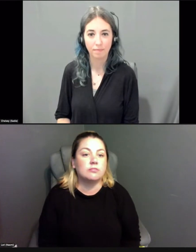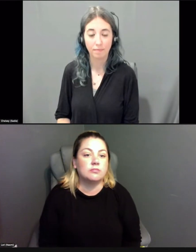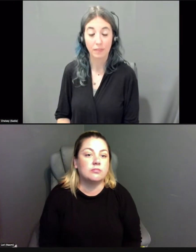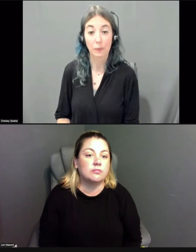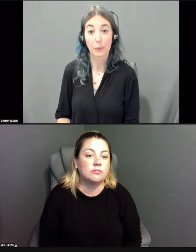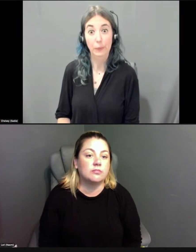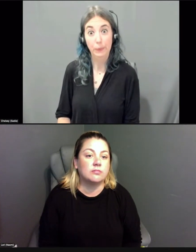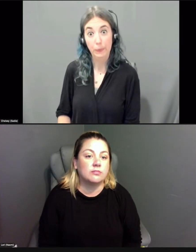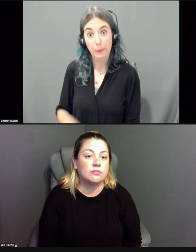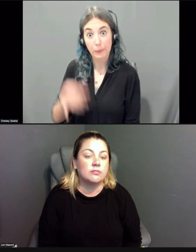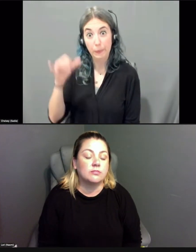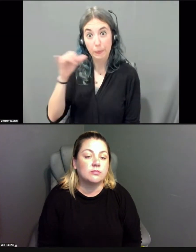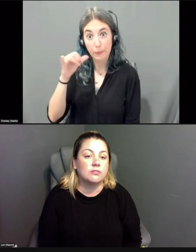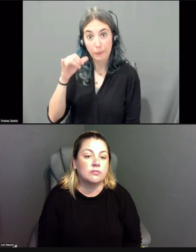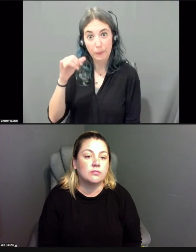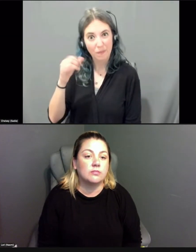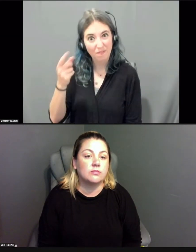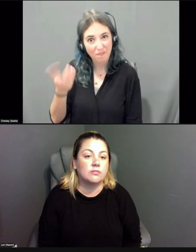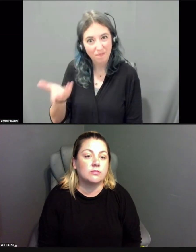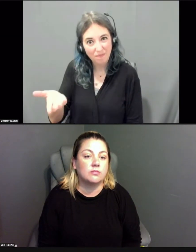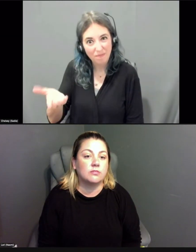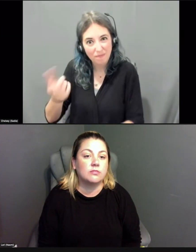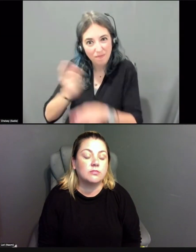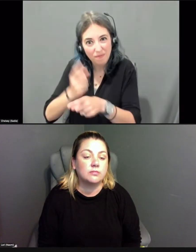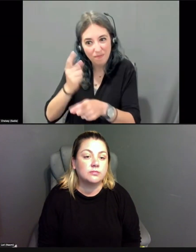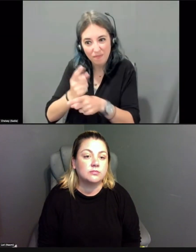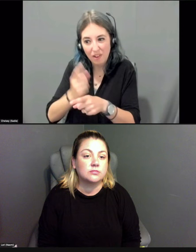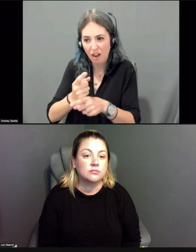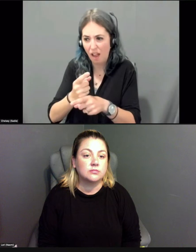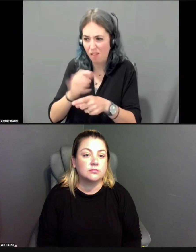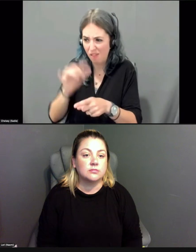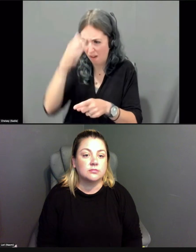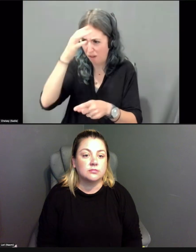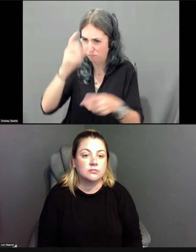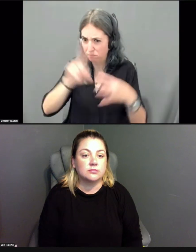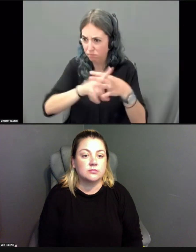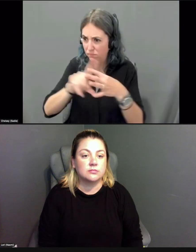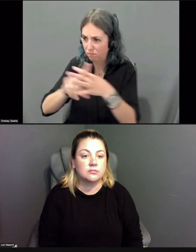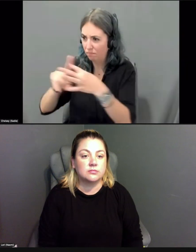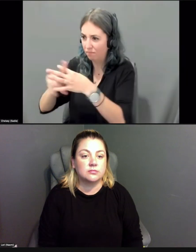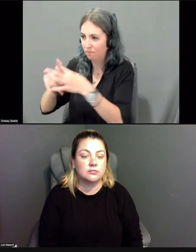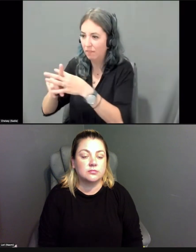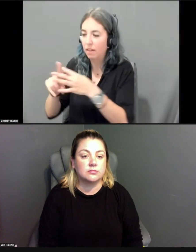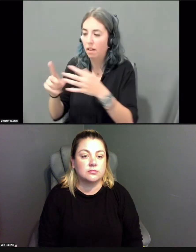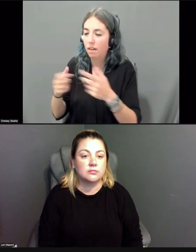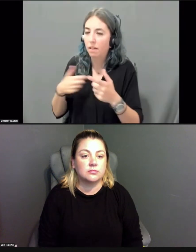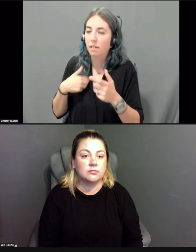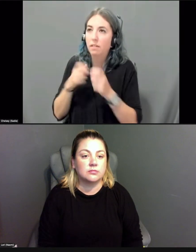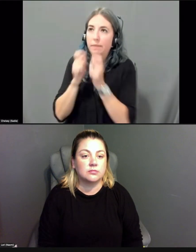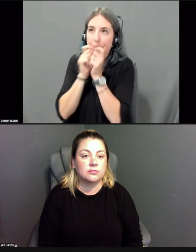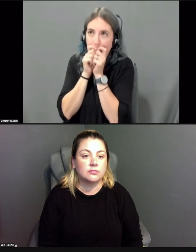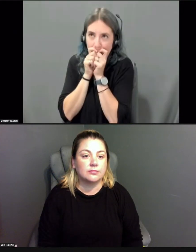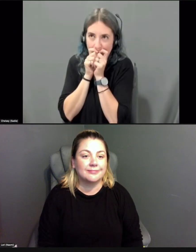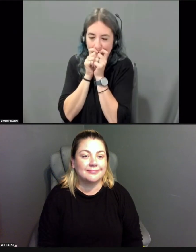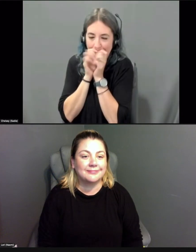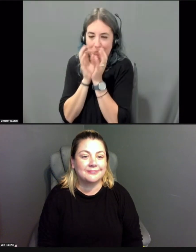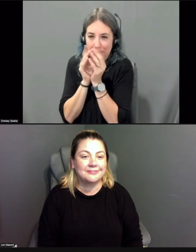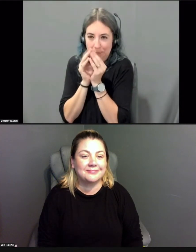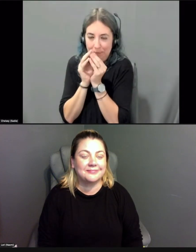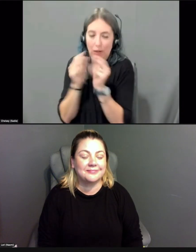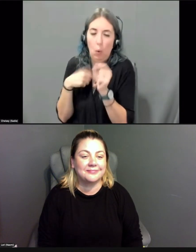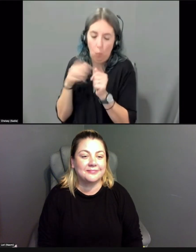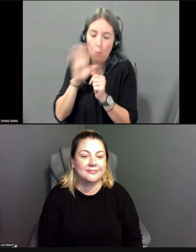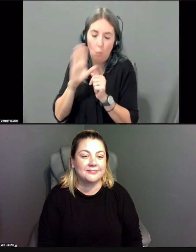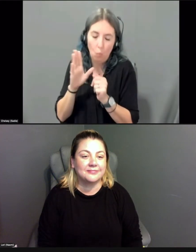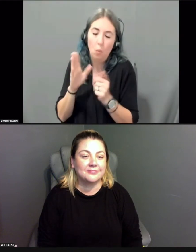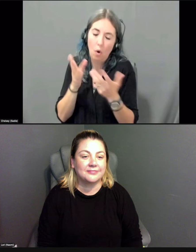other areas. I'm even thinking like coming from the fitness world, I'm going to say it, but the CrossFit people.